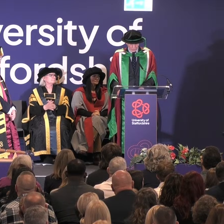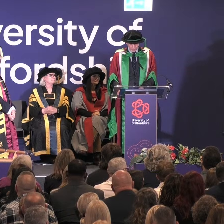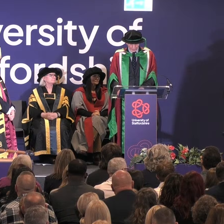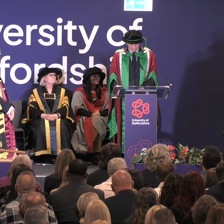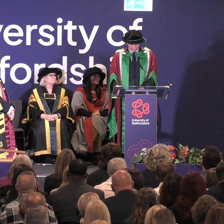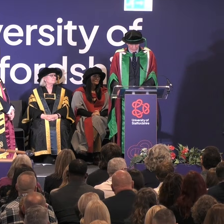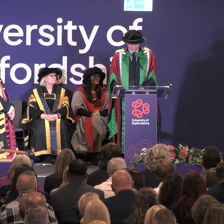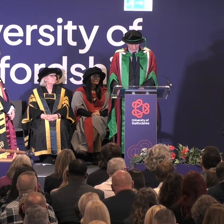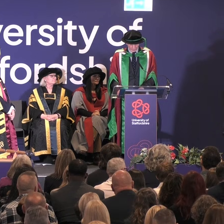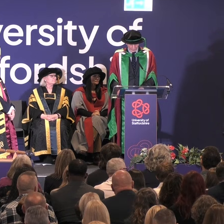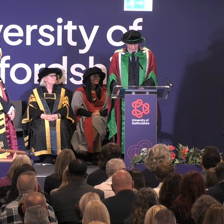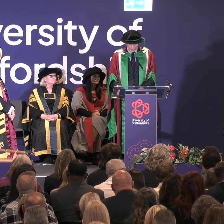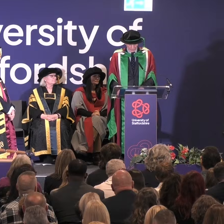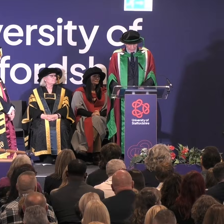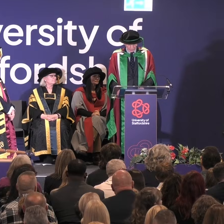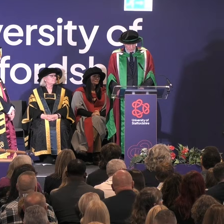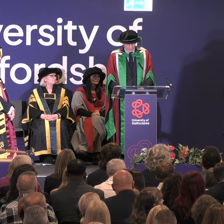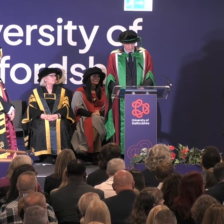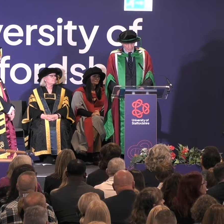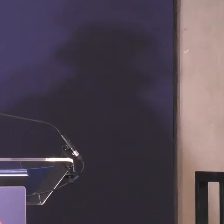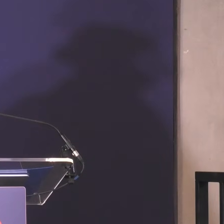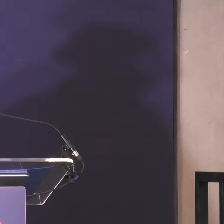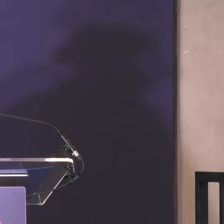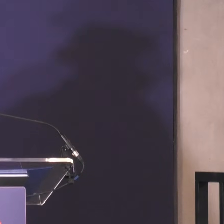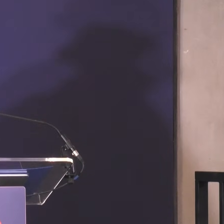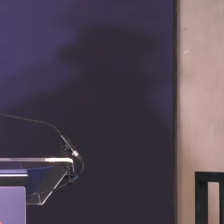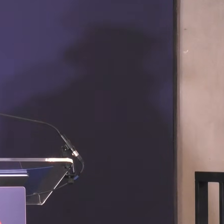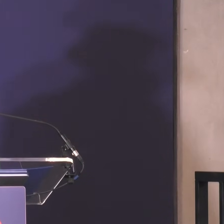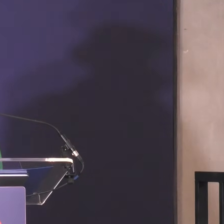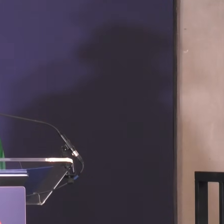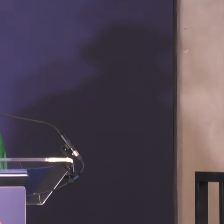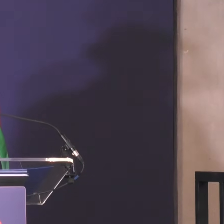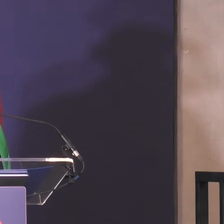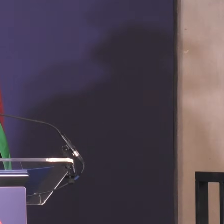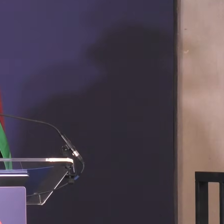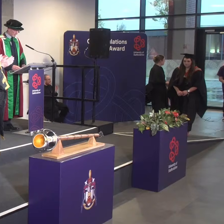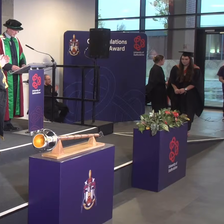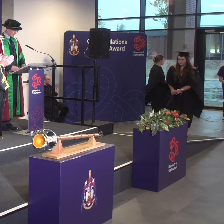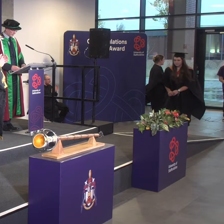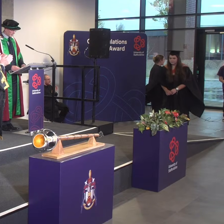Bachelor's degree in policing and criminal investigation, Verity Bellingham.